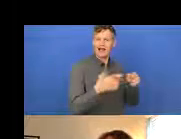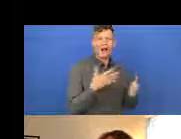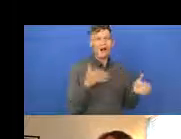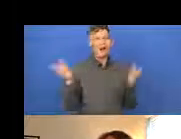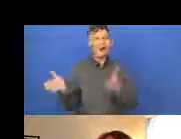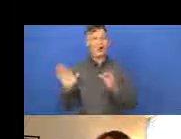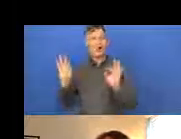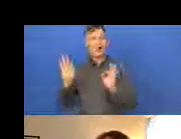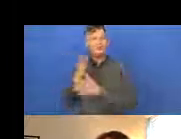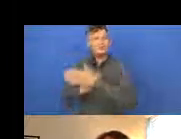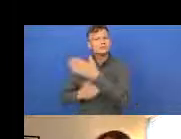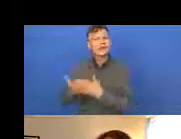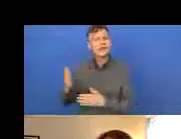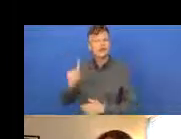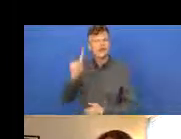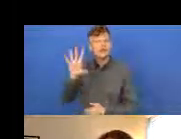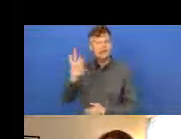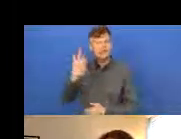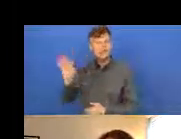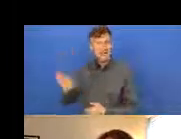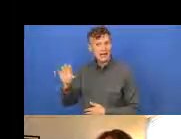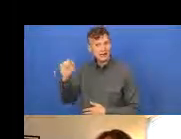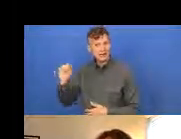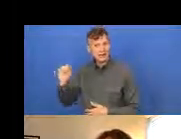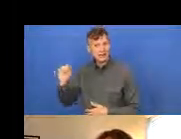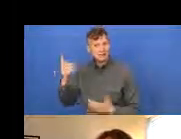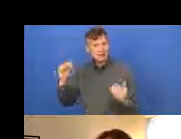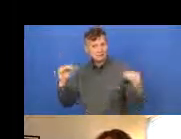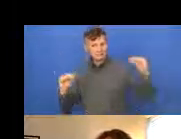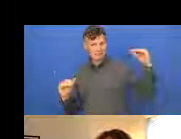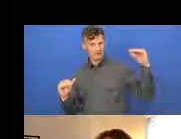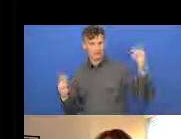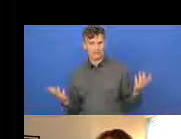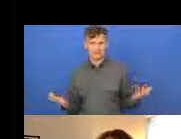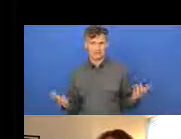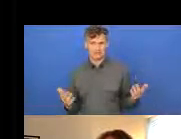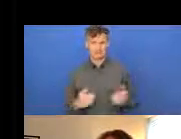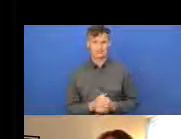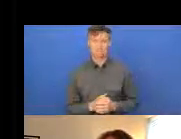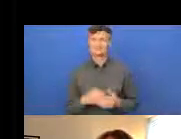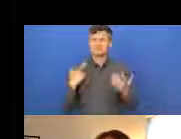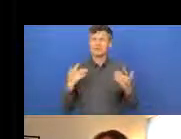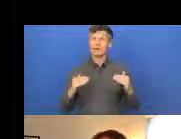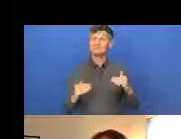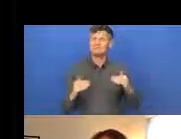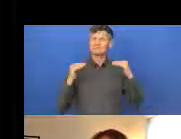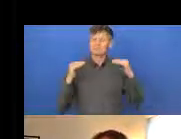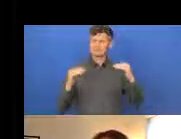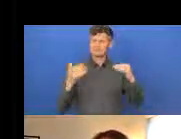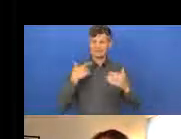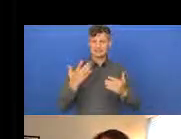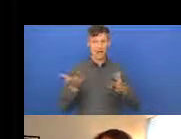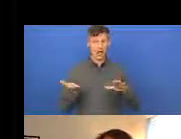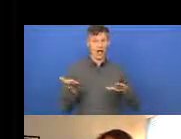level, that rate rose to more than 1 in 3 students with disabilities victimized by bullying. And as I noted, there's little